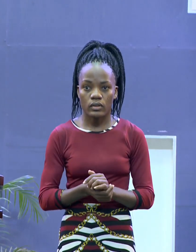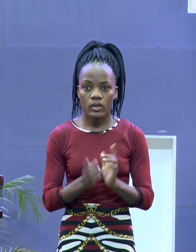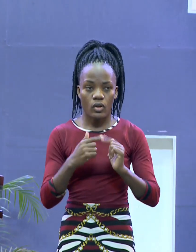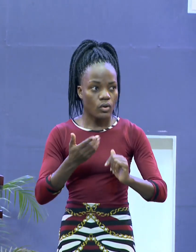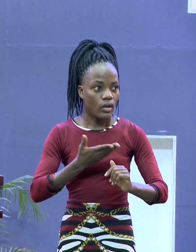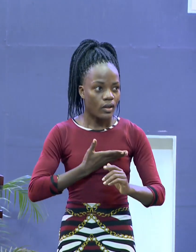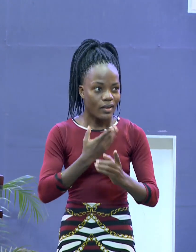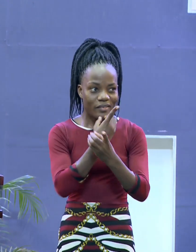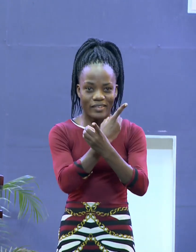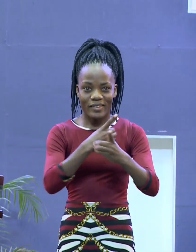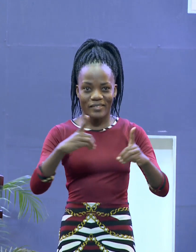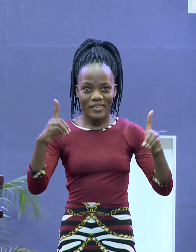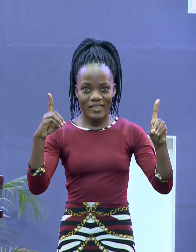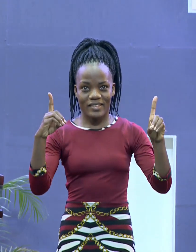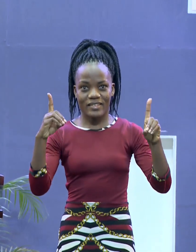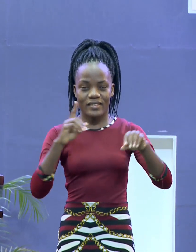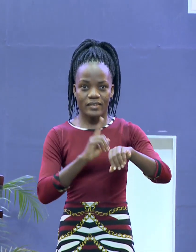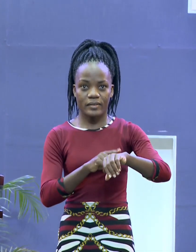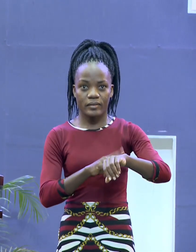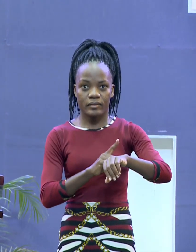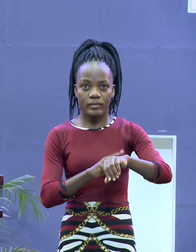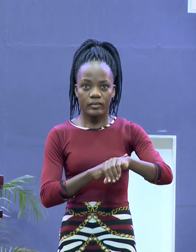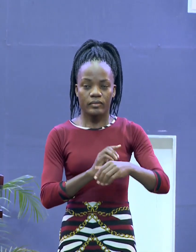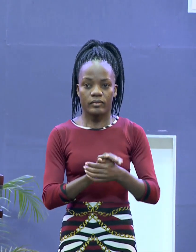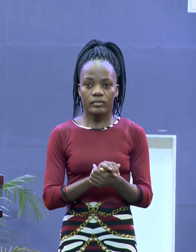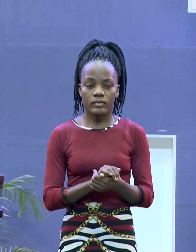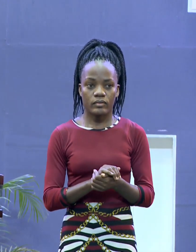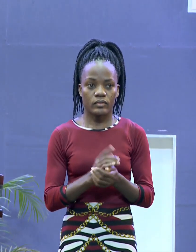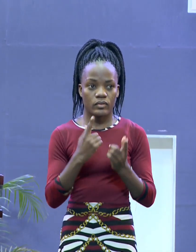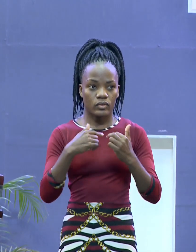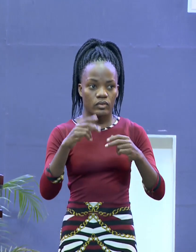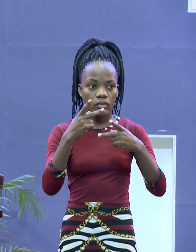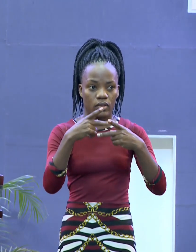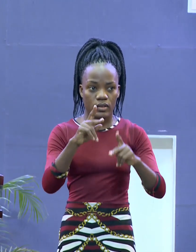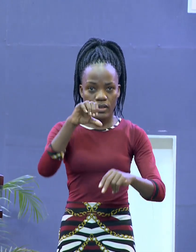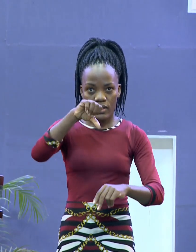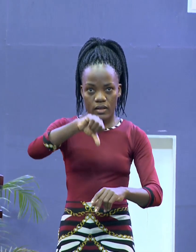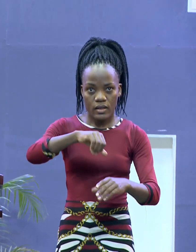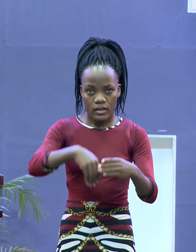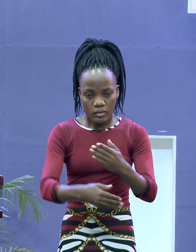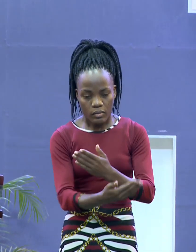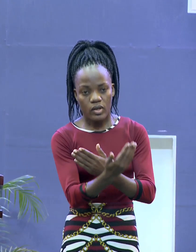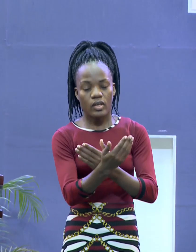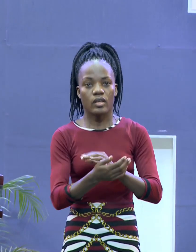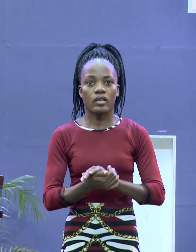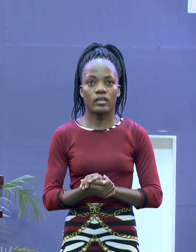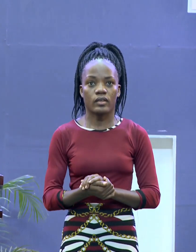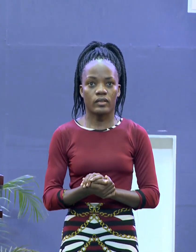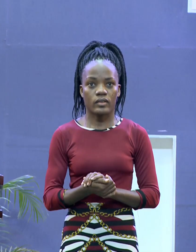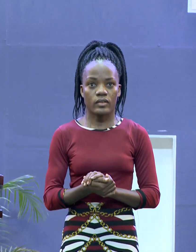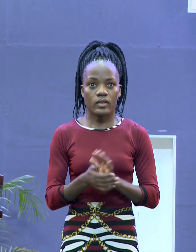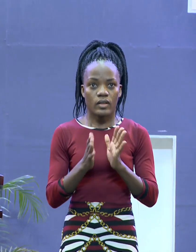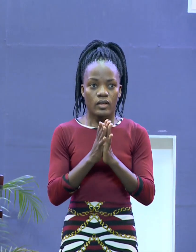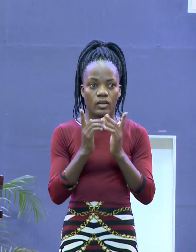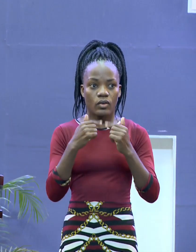have a deliverance session. Tujja bera n'ekitundu eky'okusumululwa. We'll begin at 9. Kutandika ddala saawa 3. We'll begin